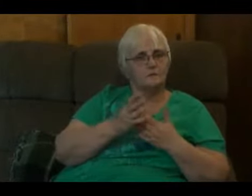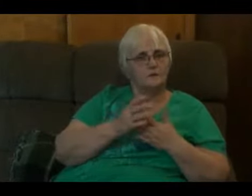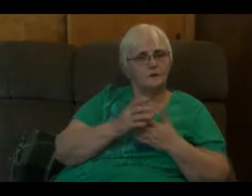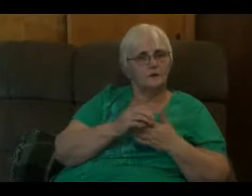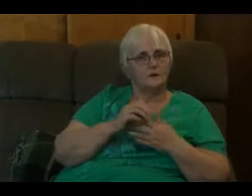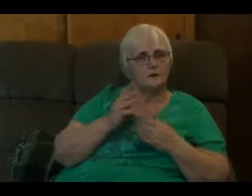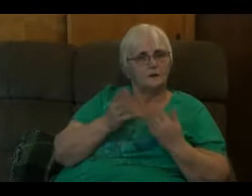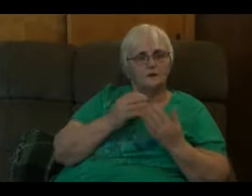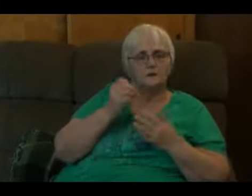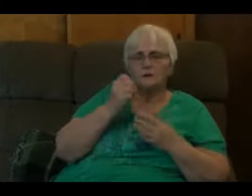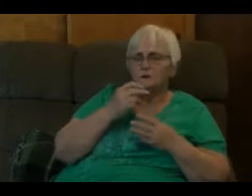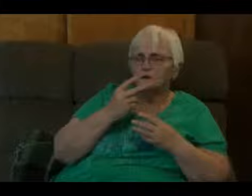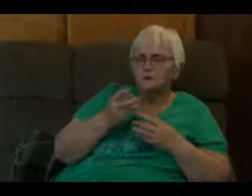obviously it's a choice, okay?